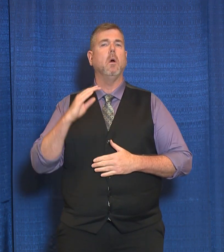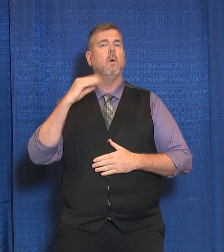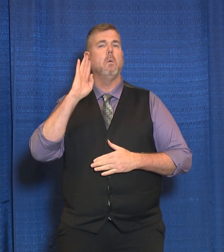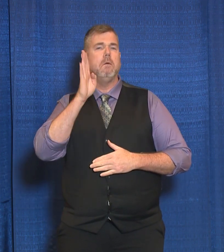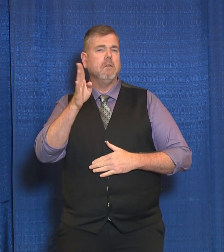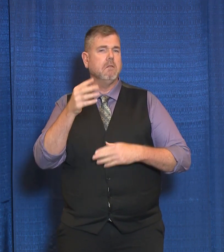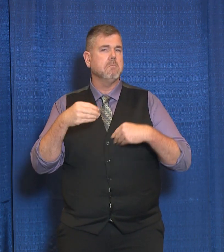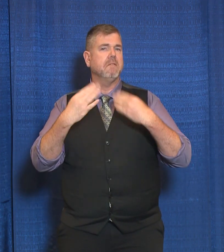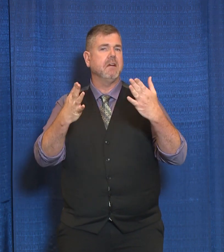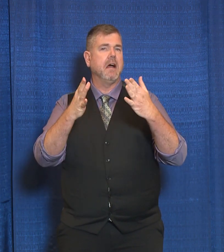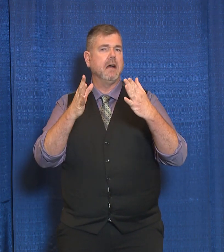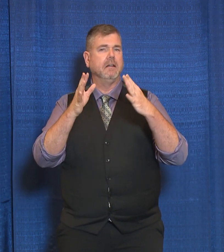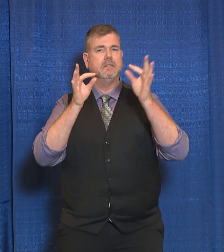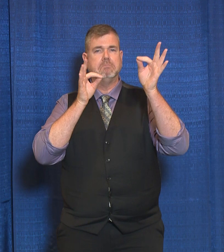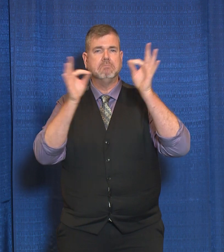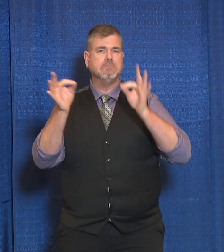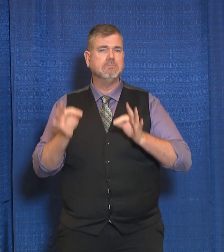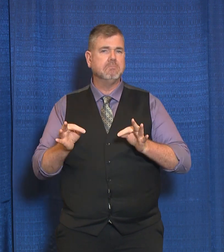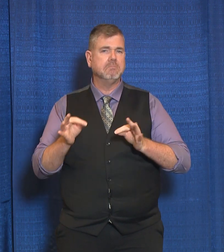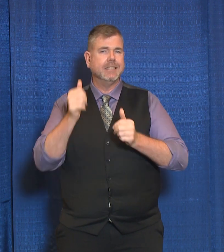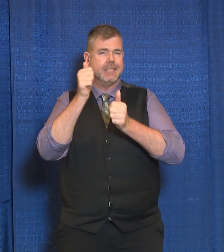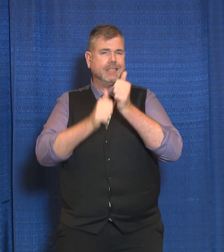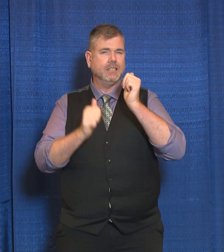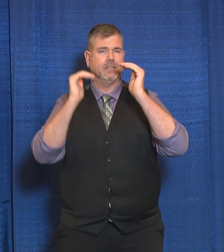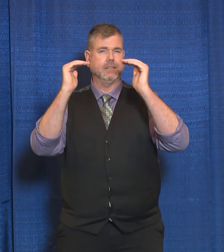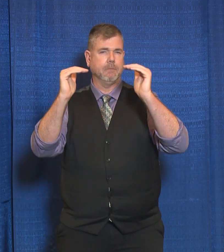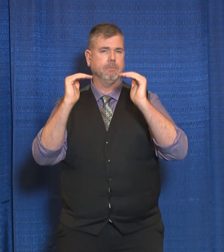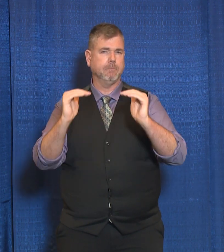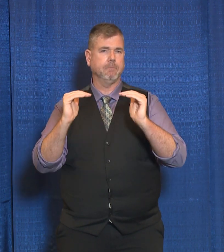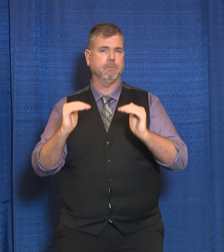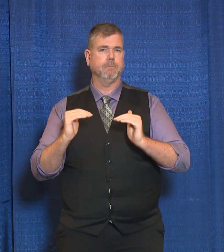We will provide instructions for each step.